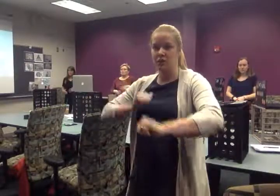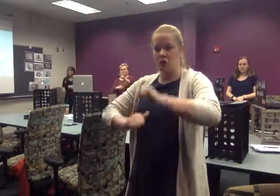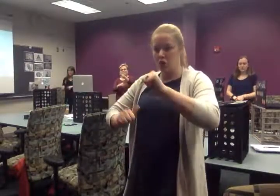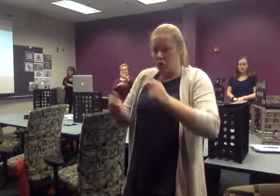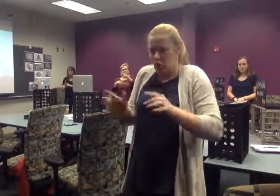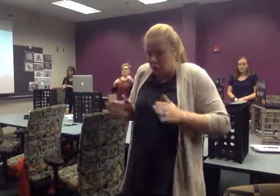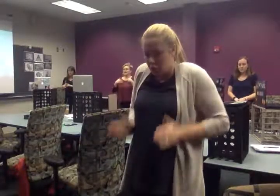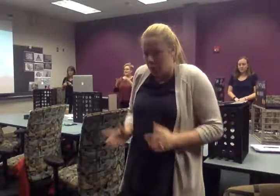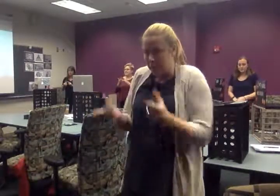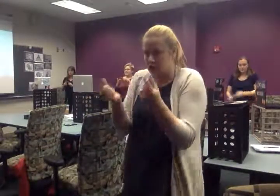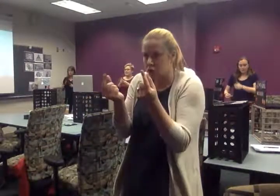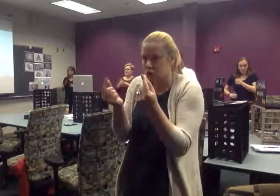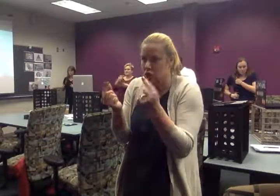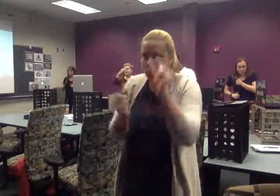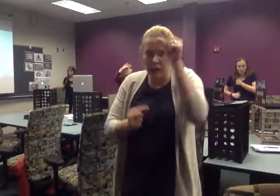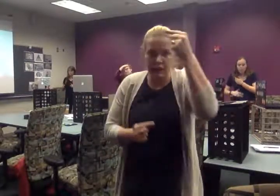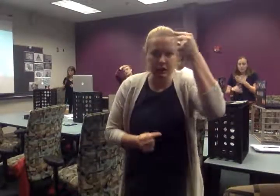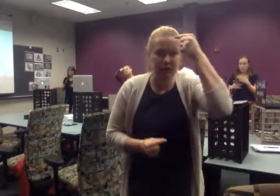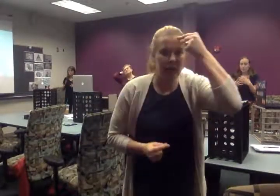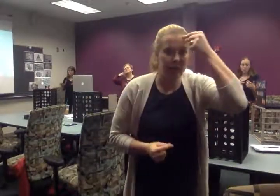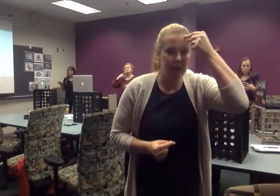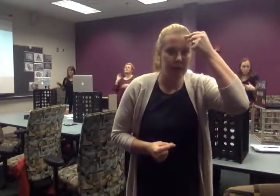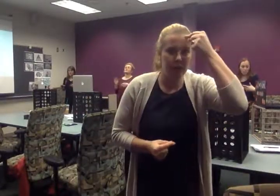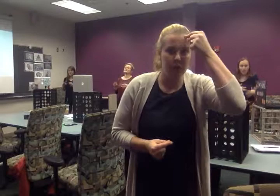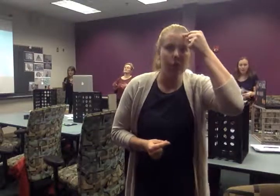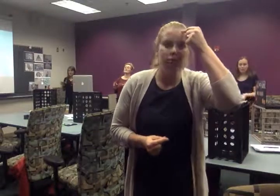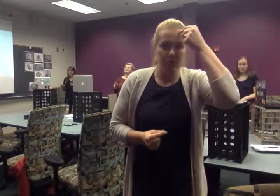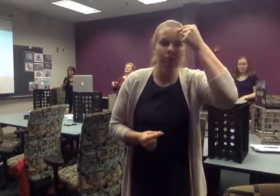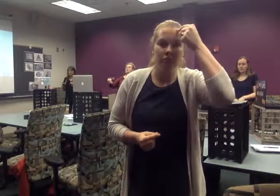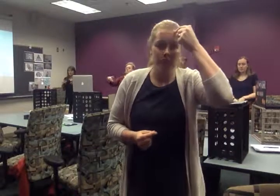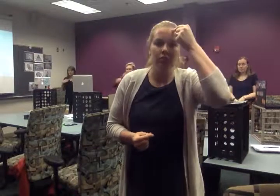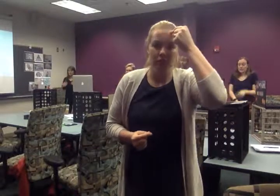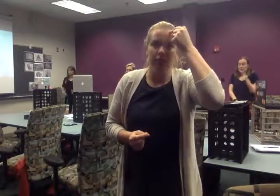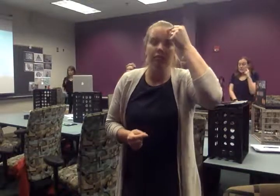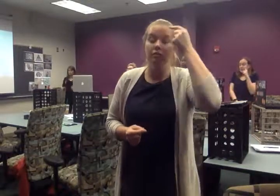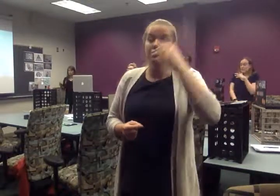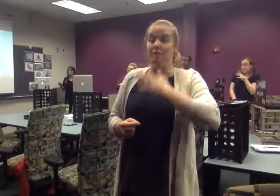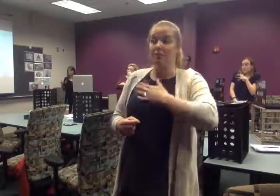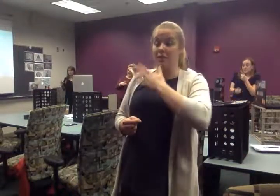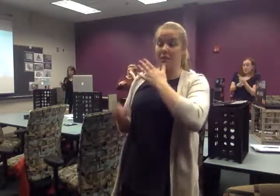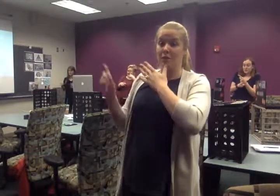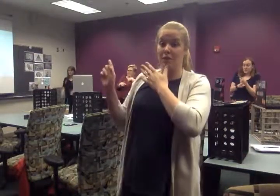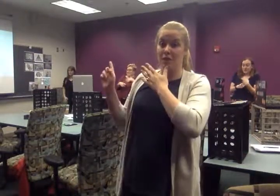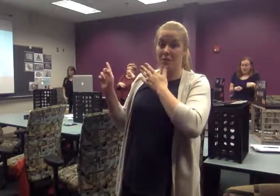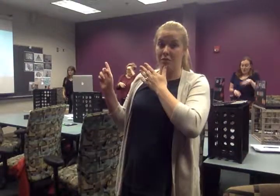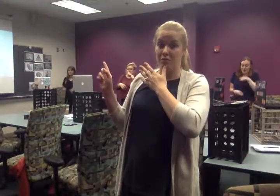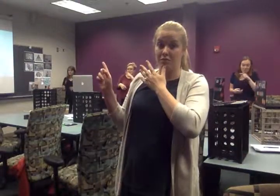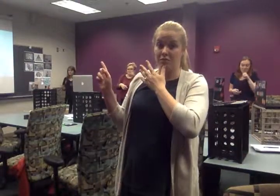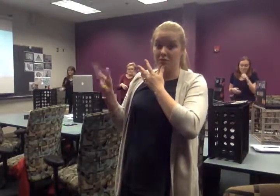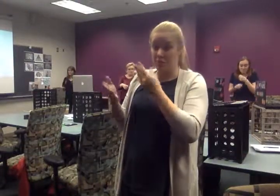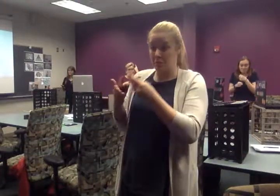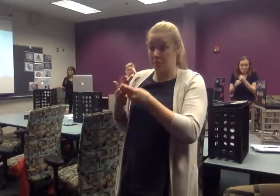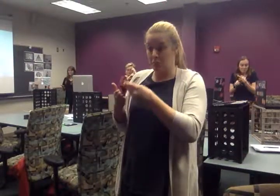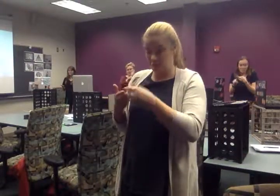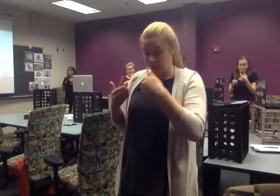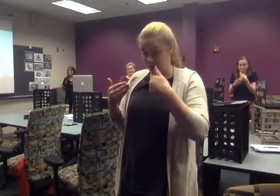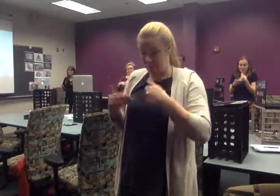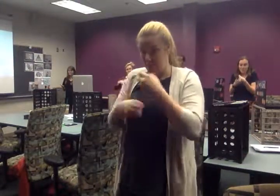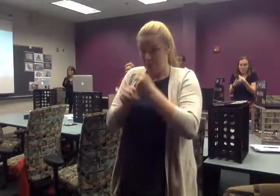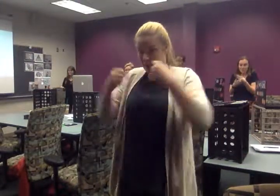the economics majors out there, ultimately, I think my mom was right. We aren't made of money. Thanks for watching. I'll see you next